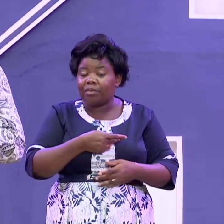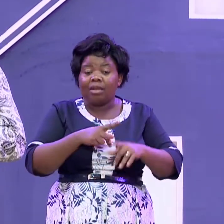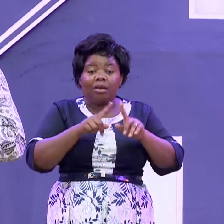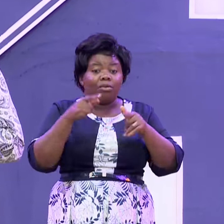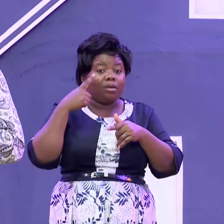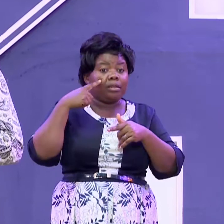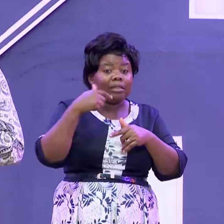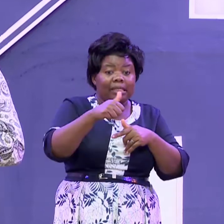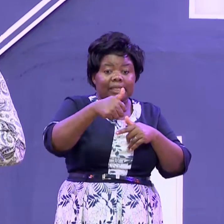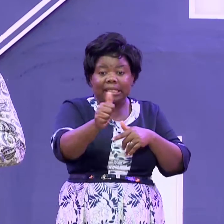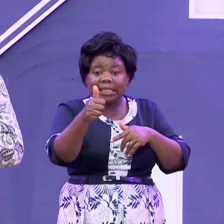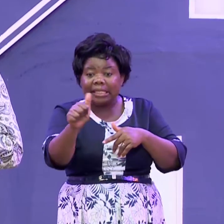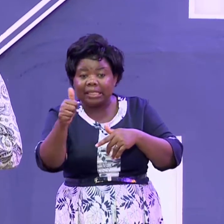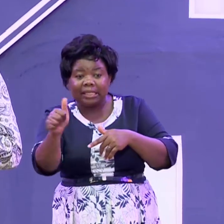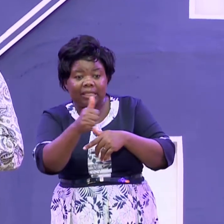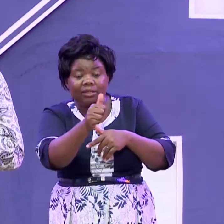seeing each of these things.